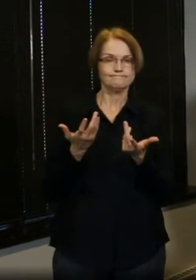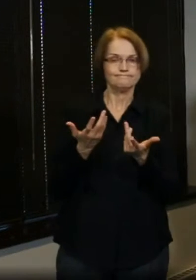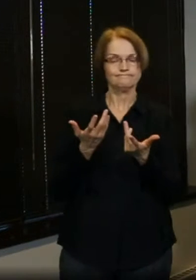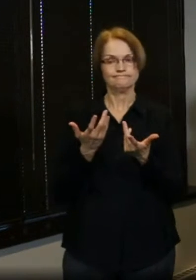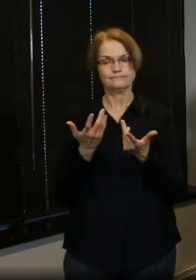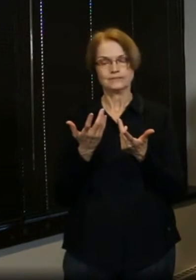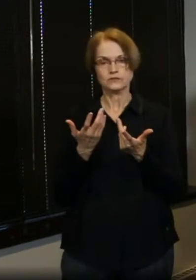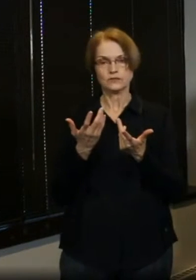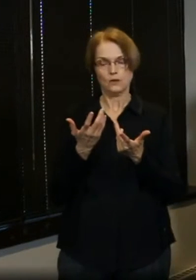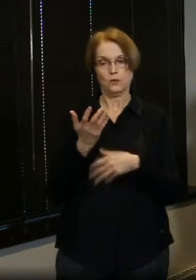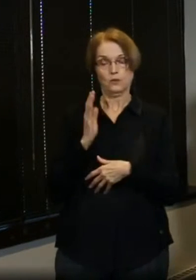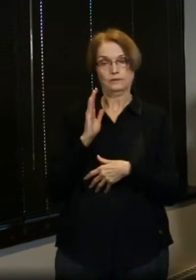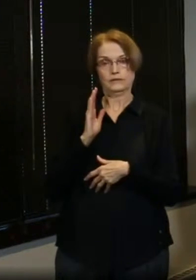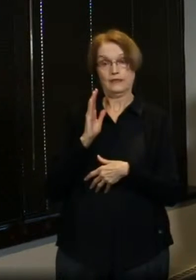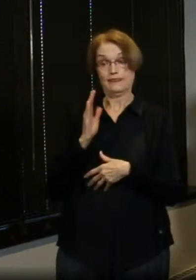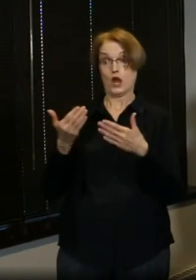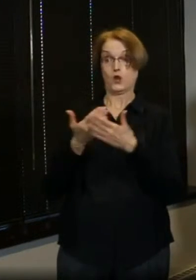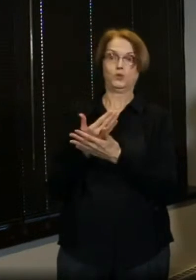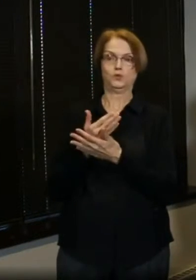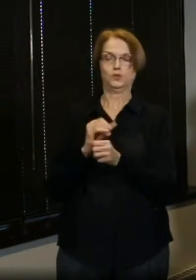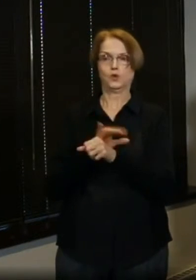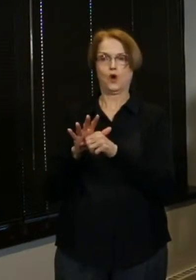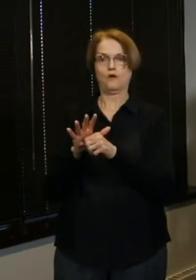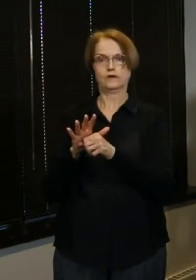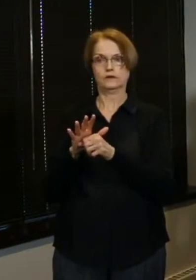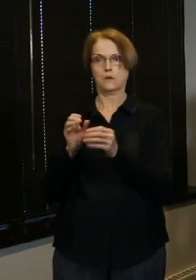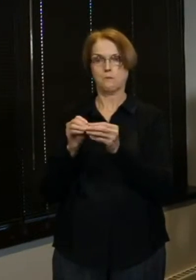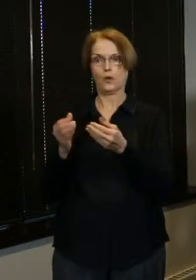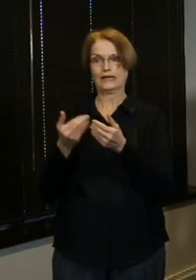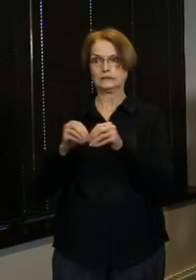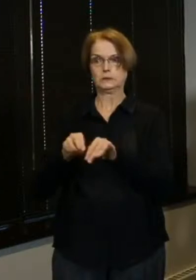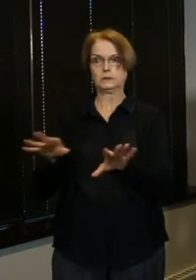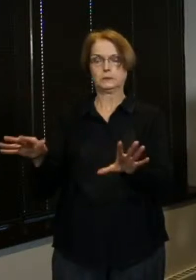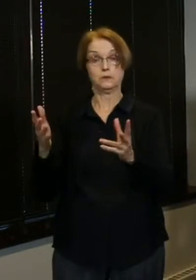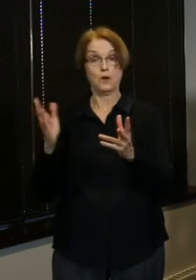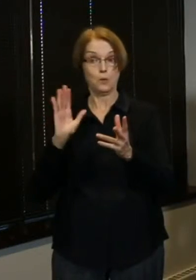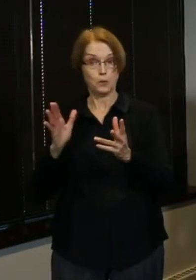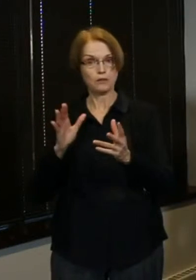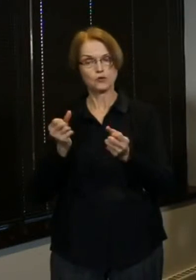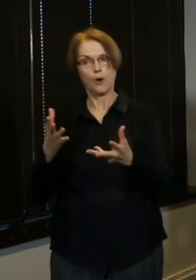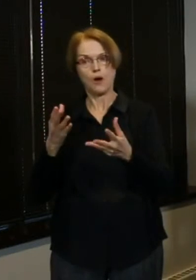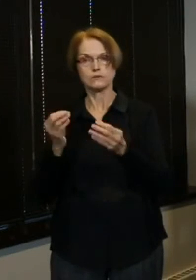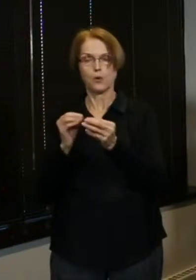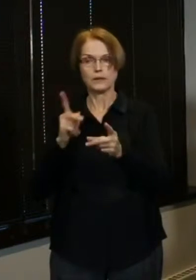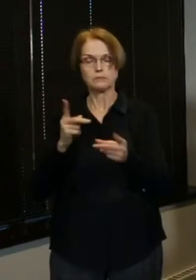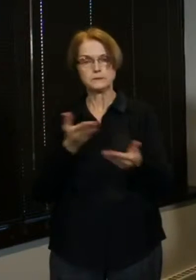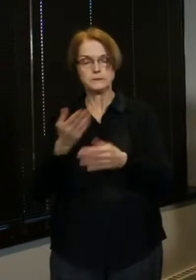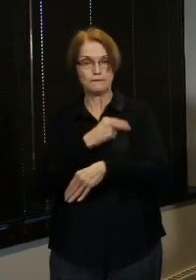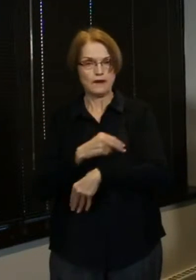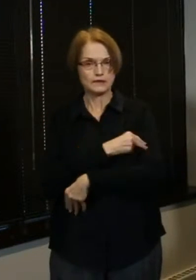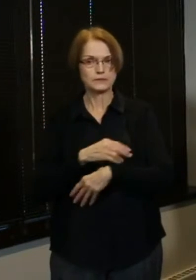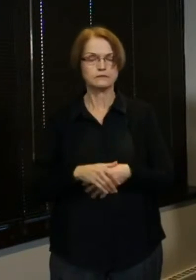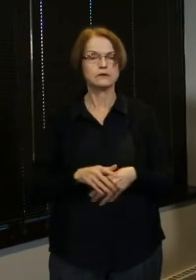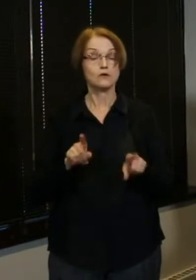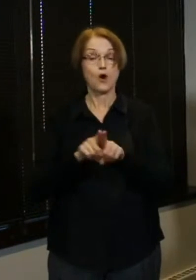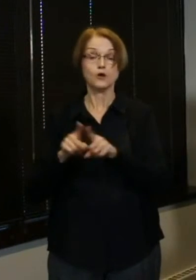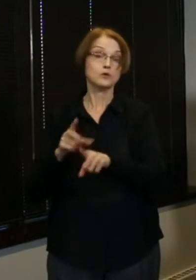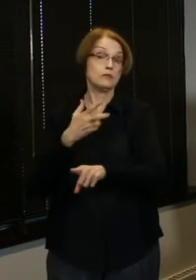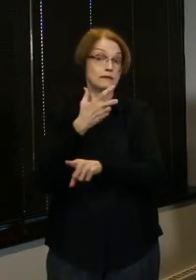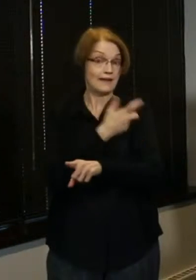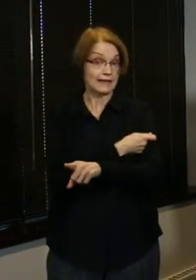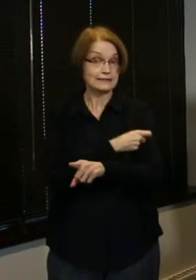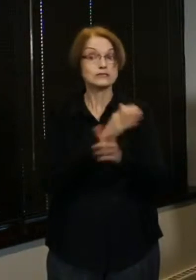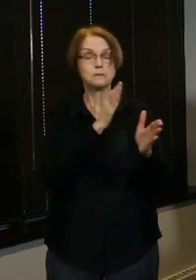hospitalizations and cases because of this new variant? We're continuing to work through the vaccination schemes as well, as quick as we